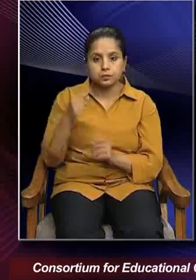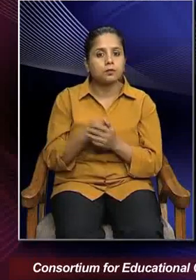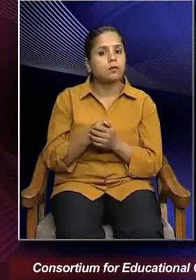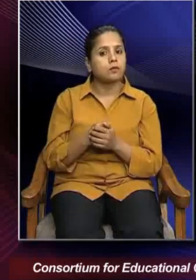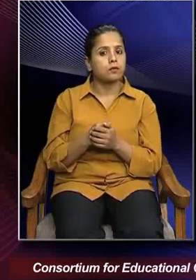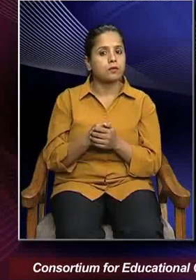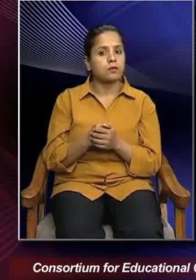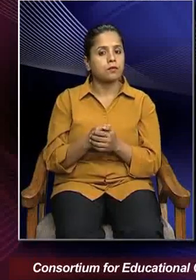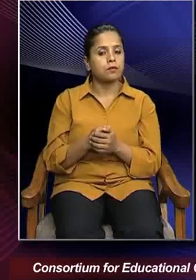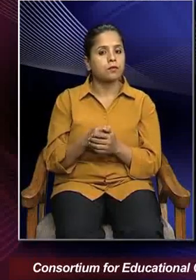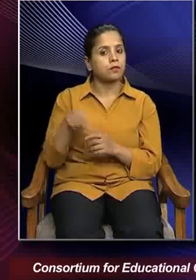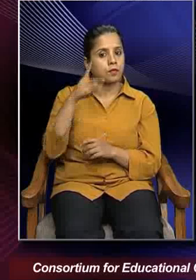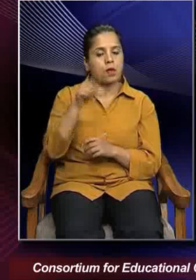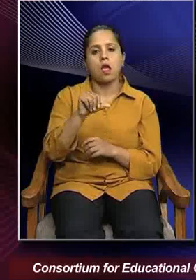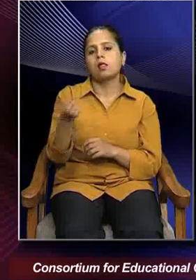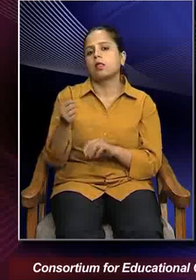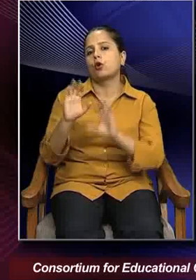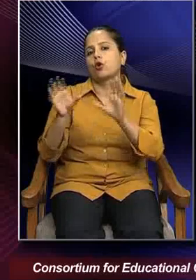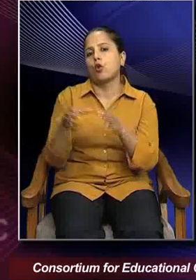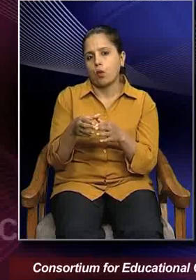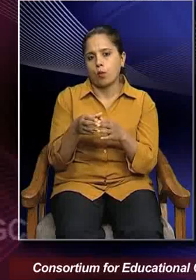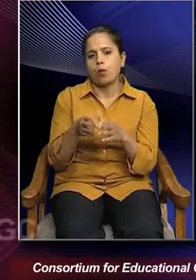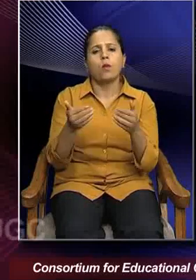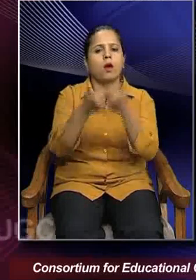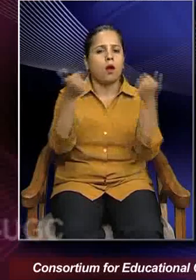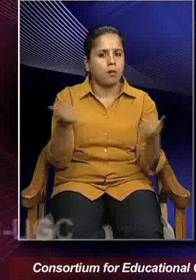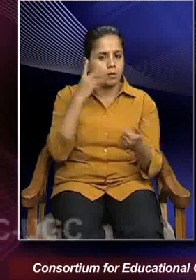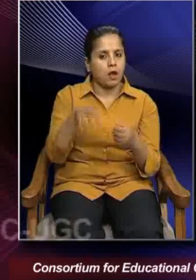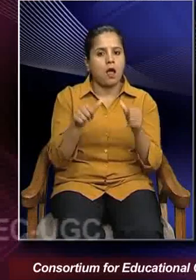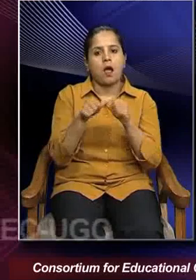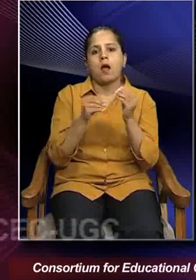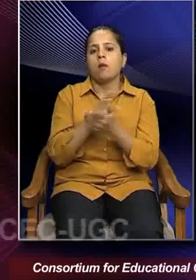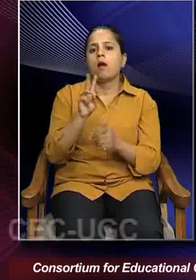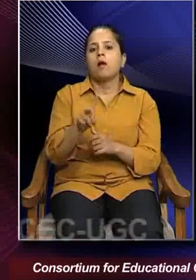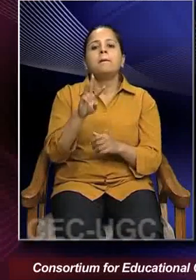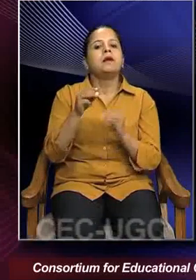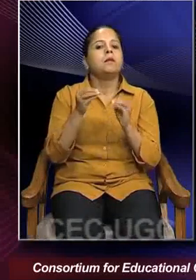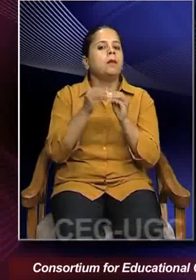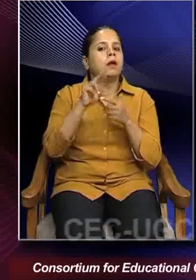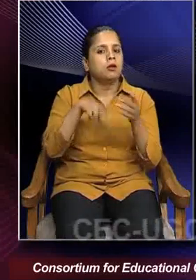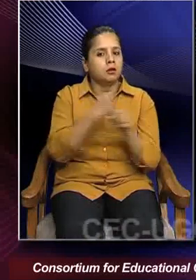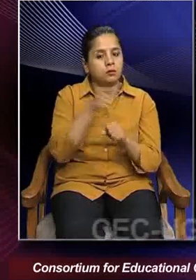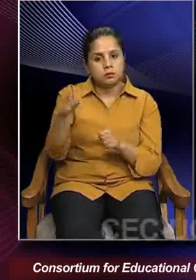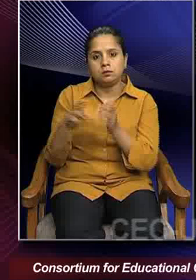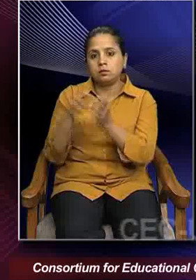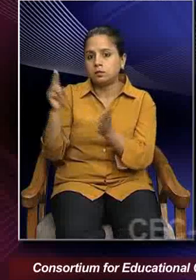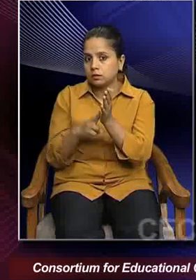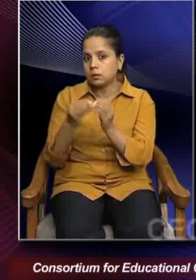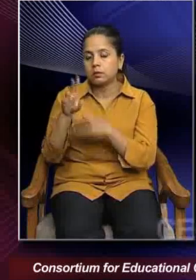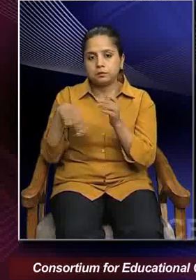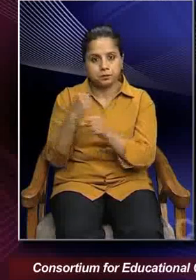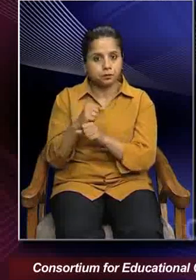the other category apart from bhav, which is being. So this is the non-being, and therefore the